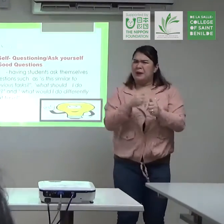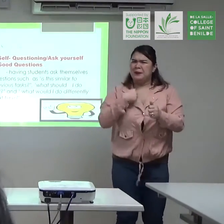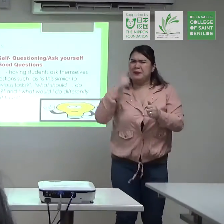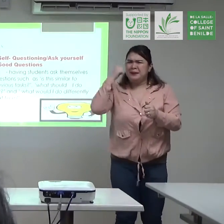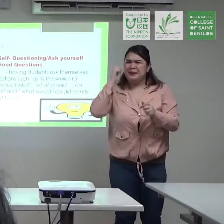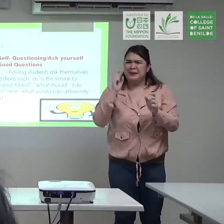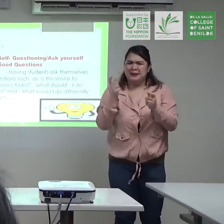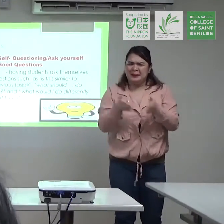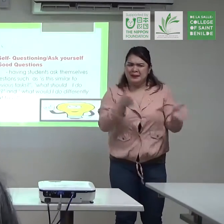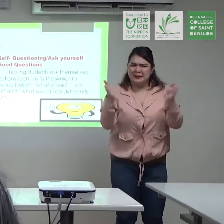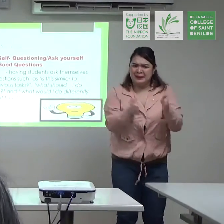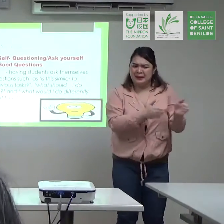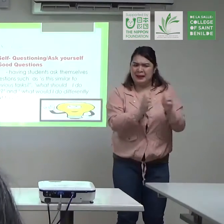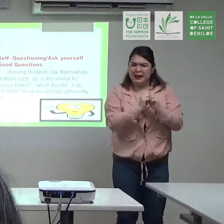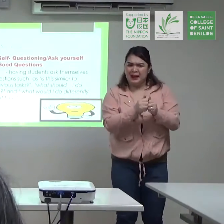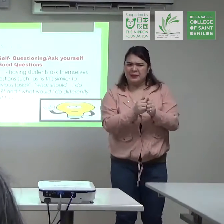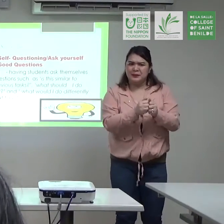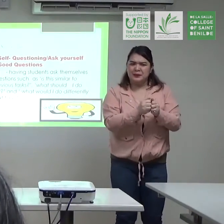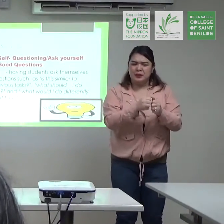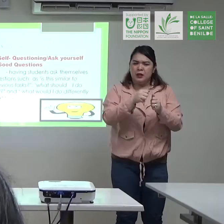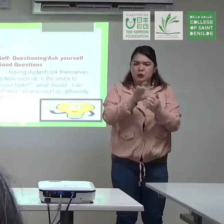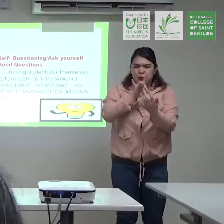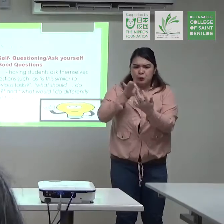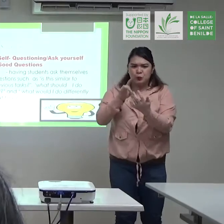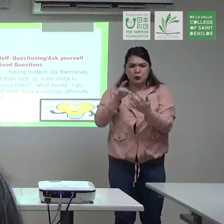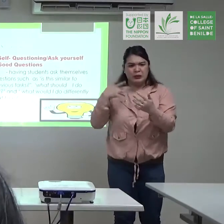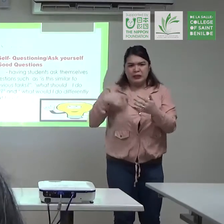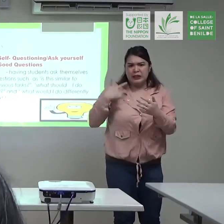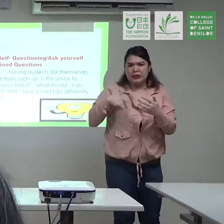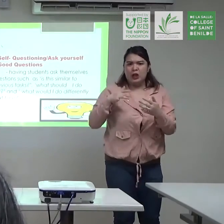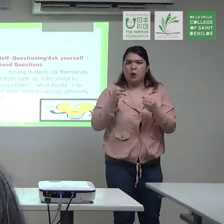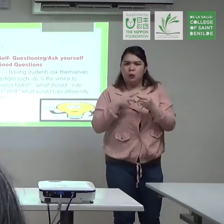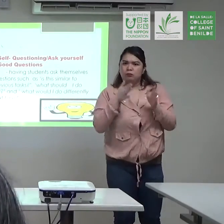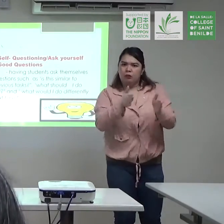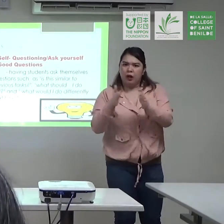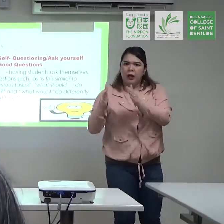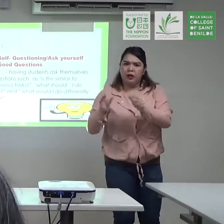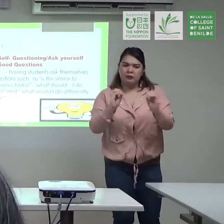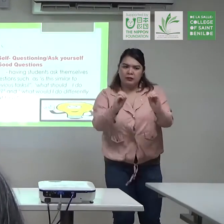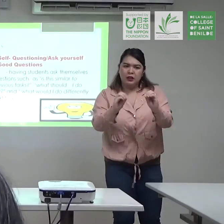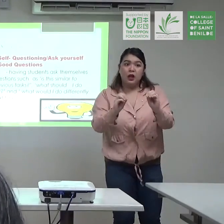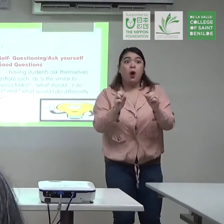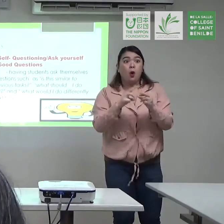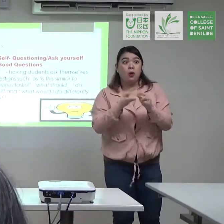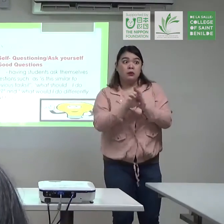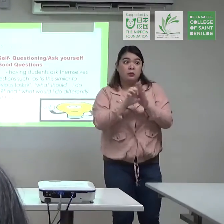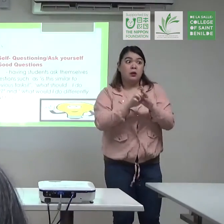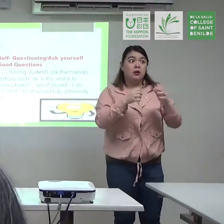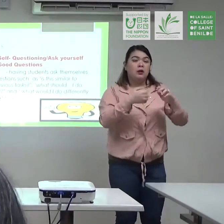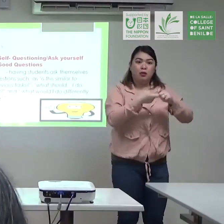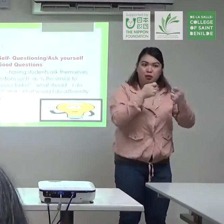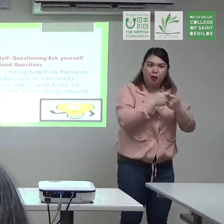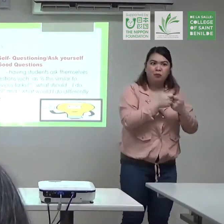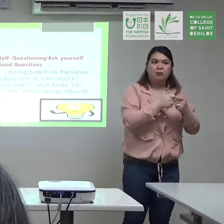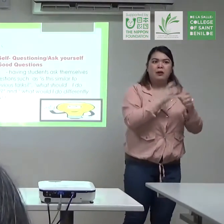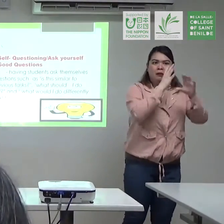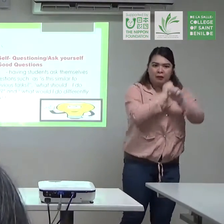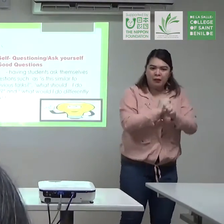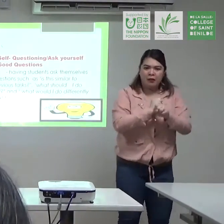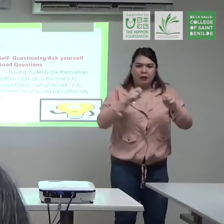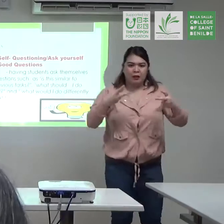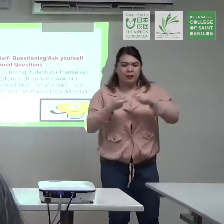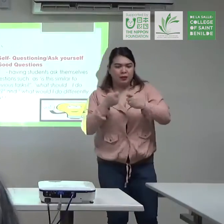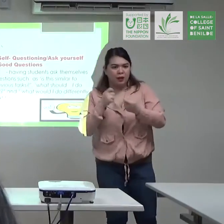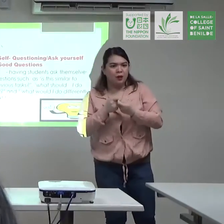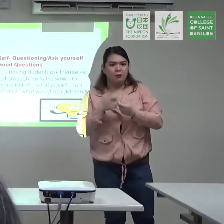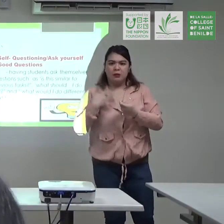it? What would I do differently this time? You know,